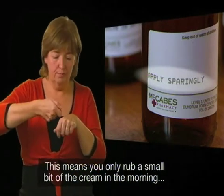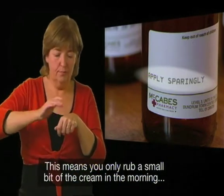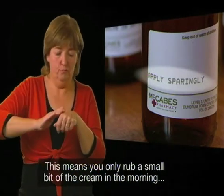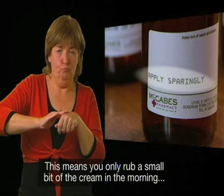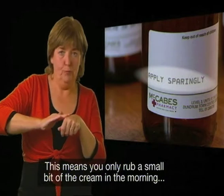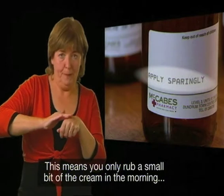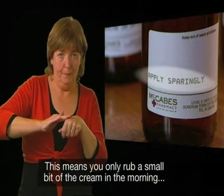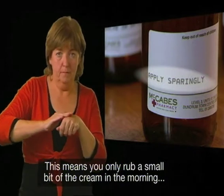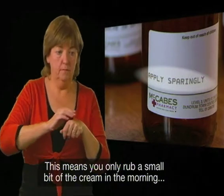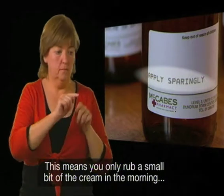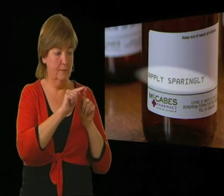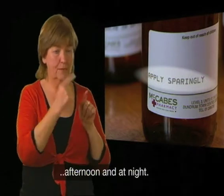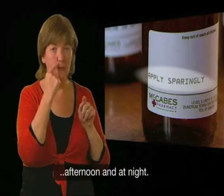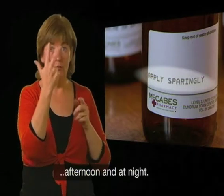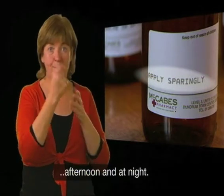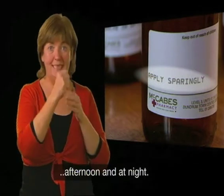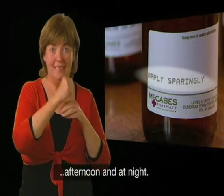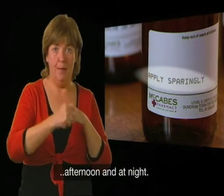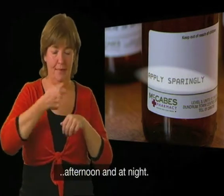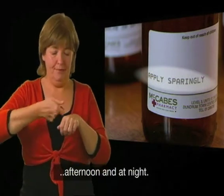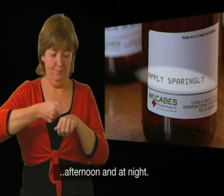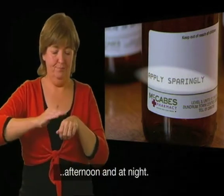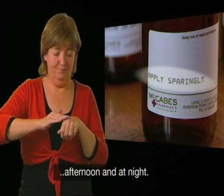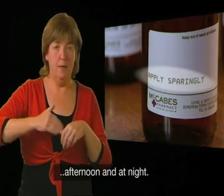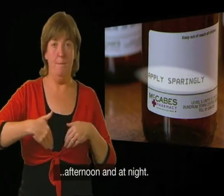morning, afternoon, and at night.